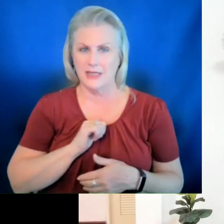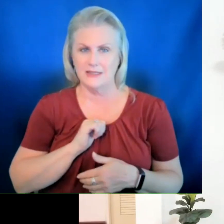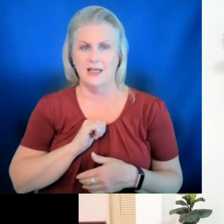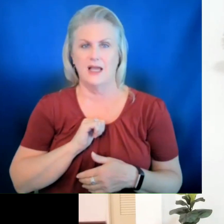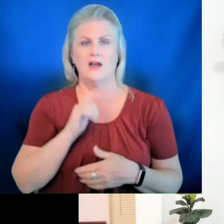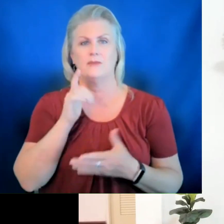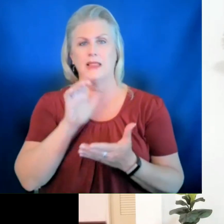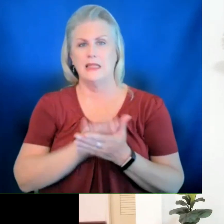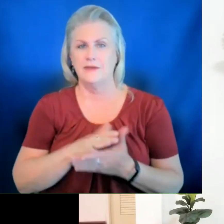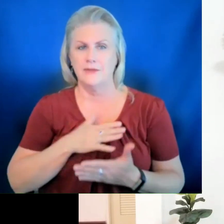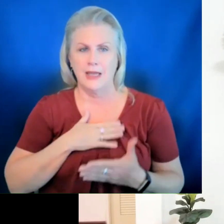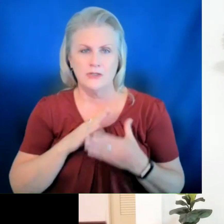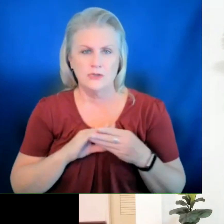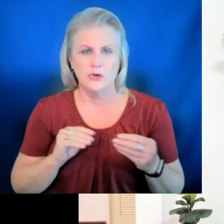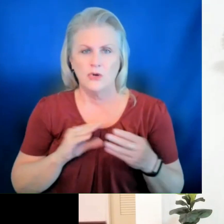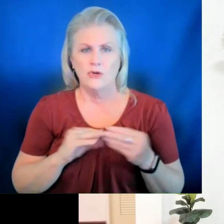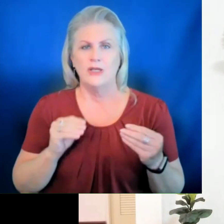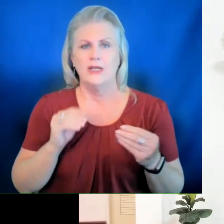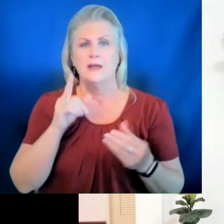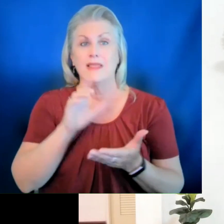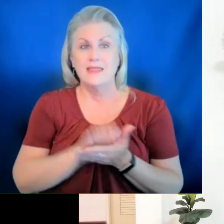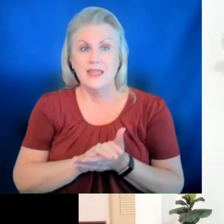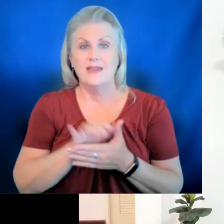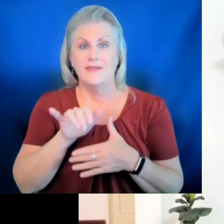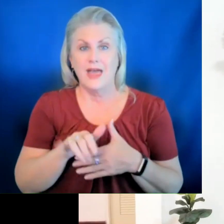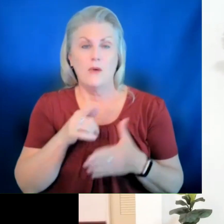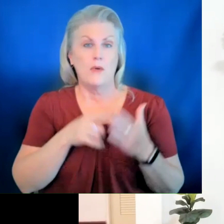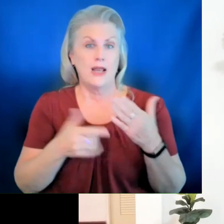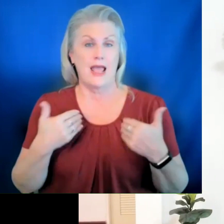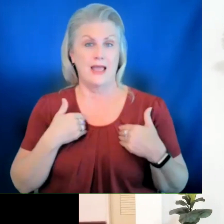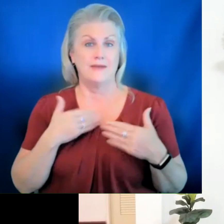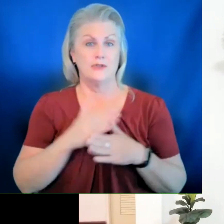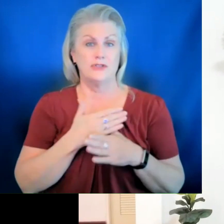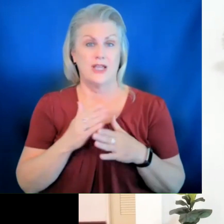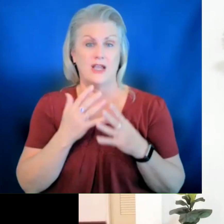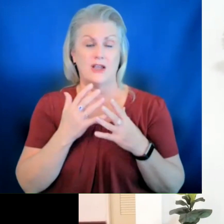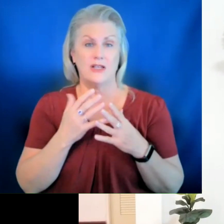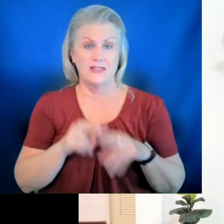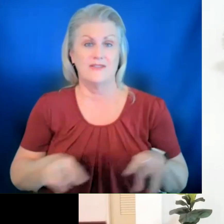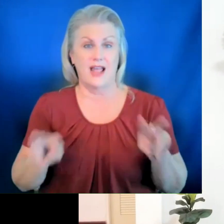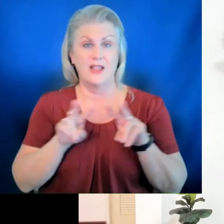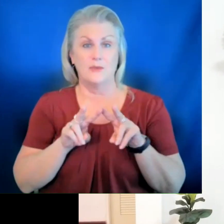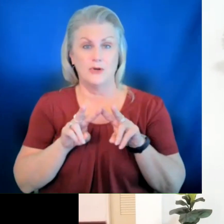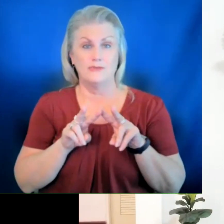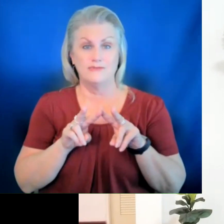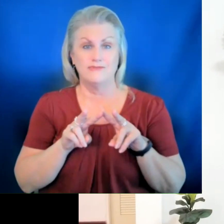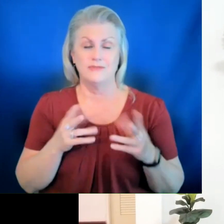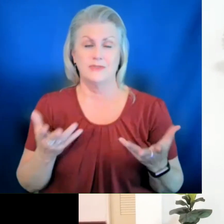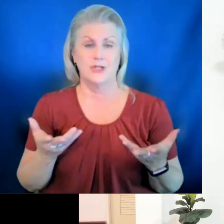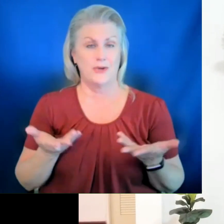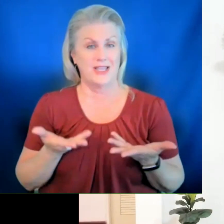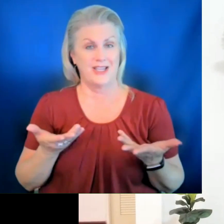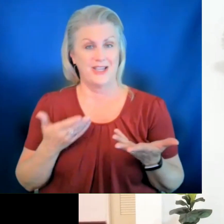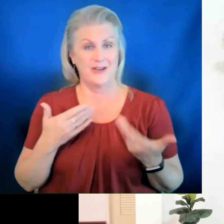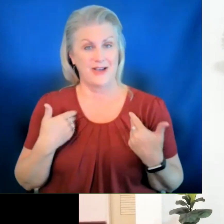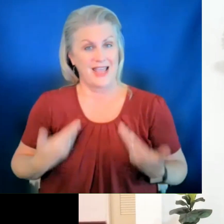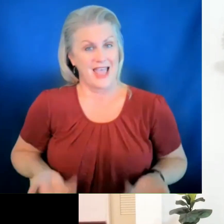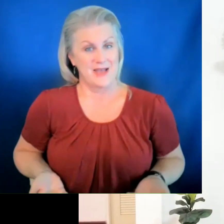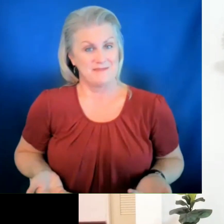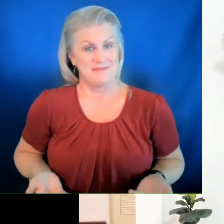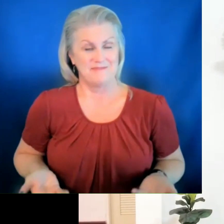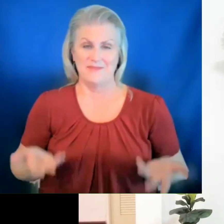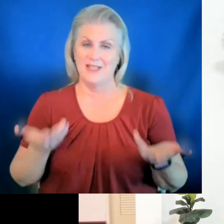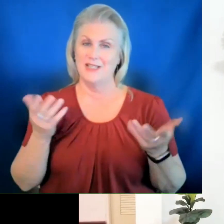in myself, to believe in my story, to believe that what I have to share is valuable. So here I